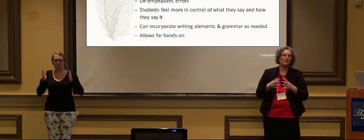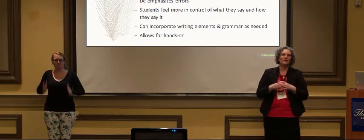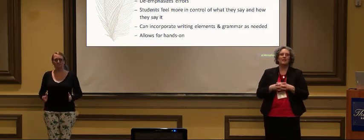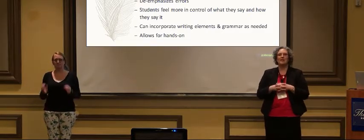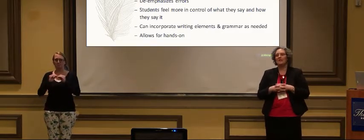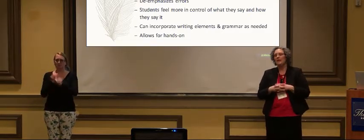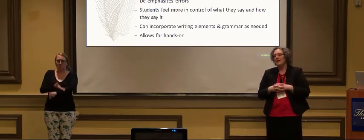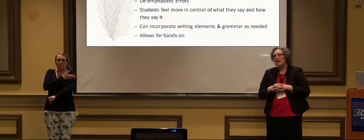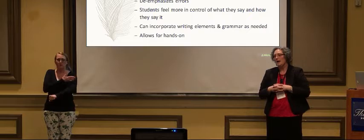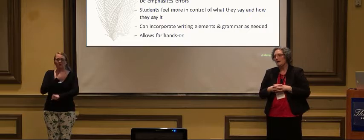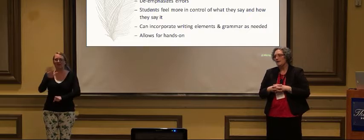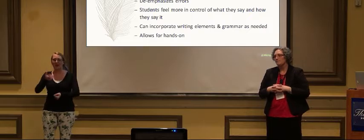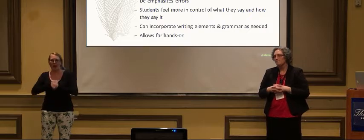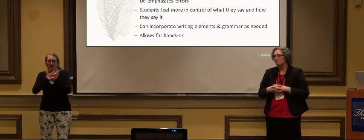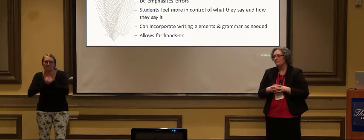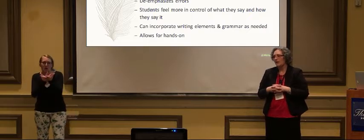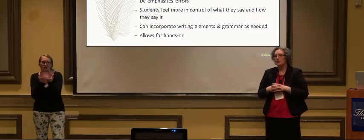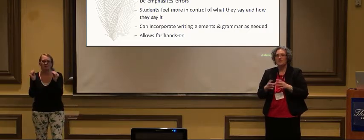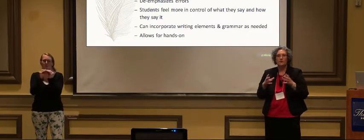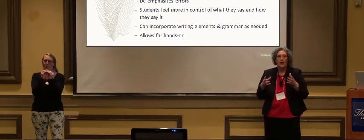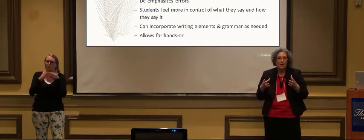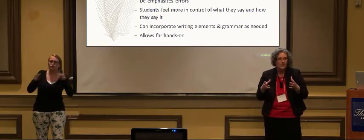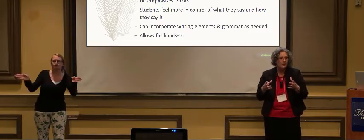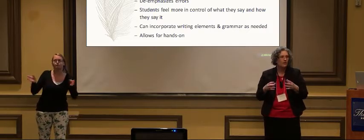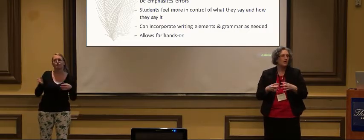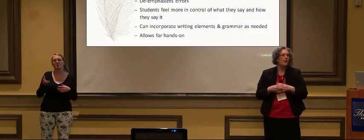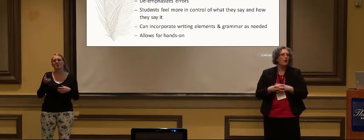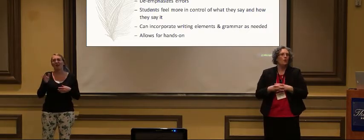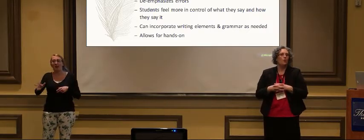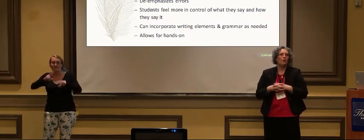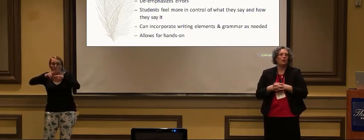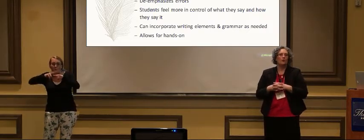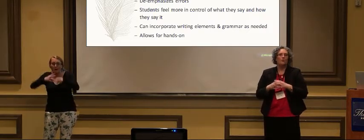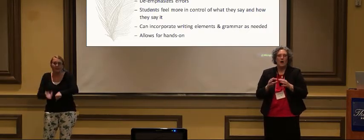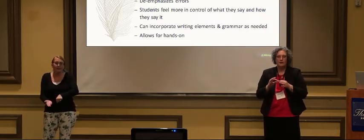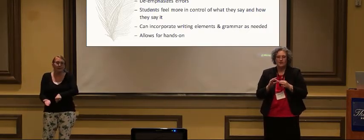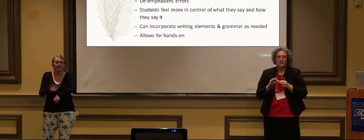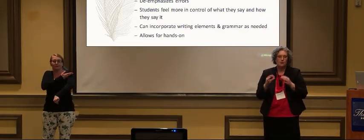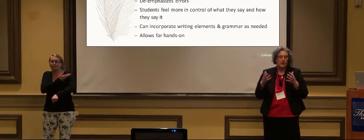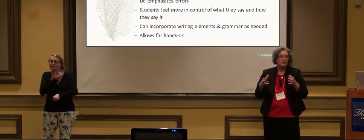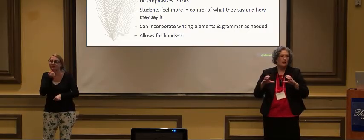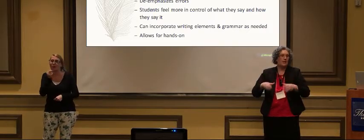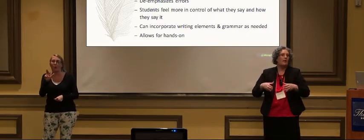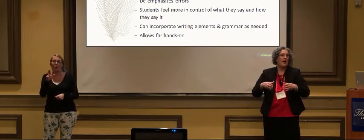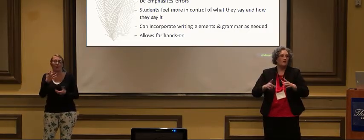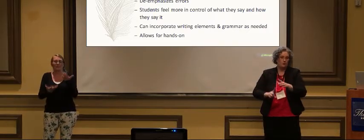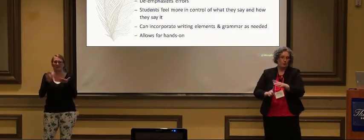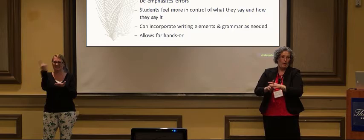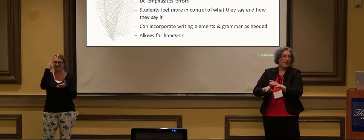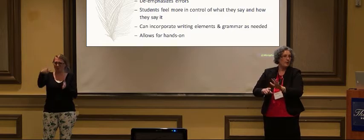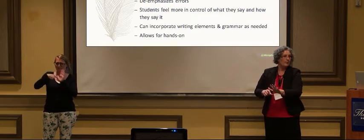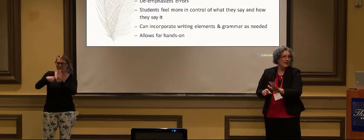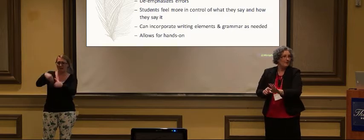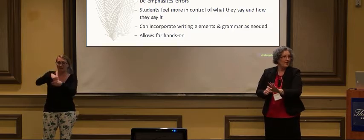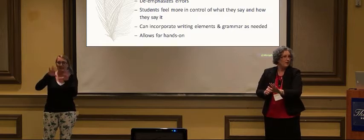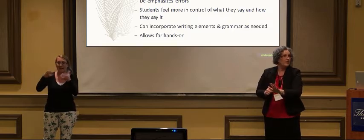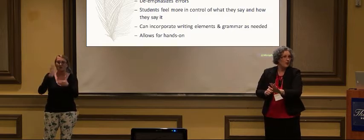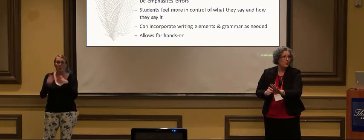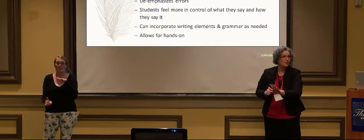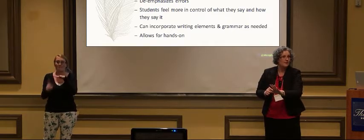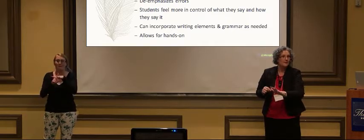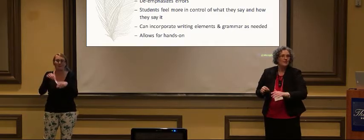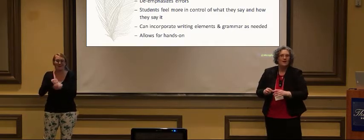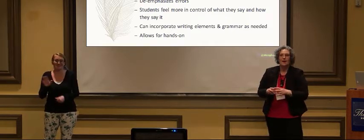expression, you'll see increasing vocabulary or modeling that you may have done in class will pop up in